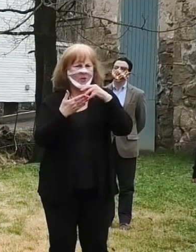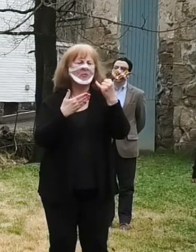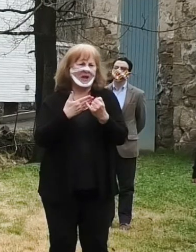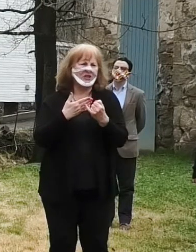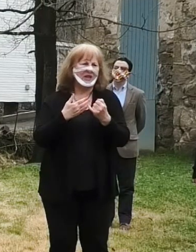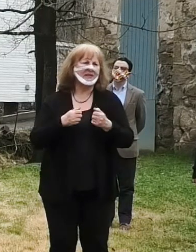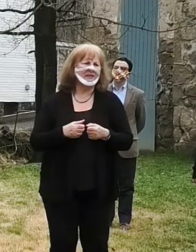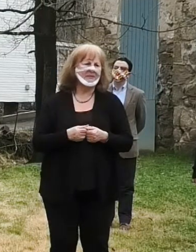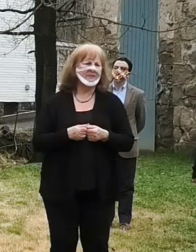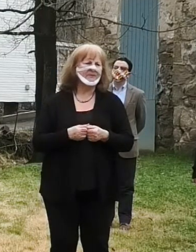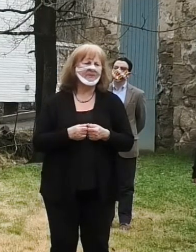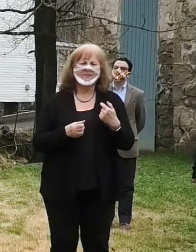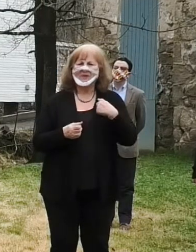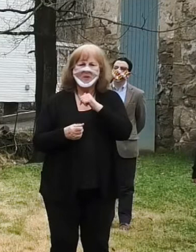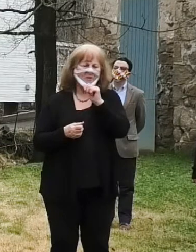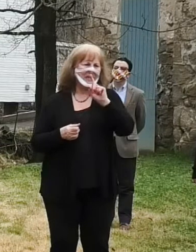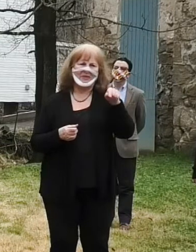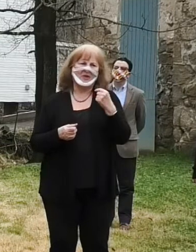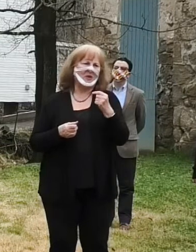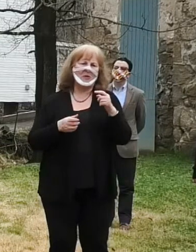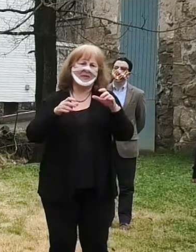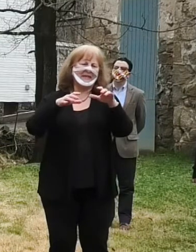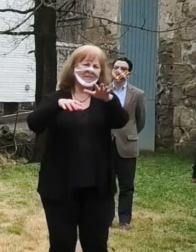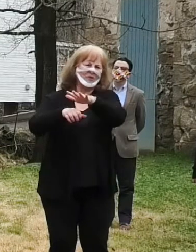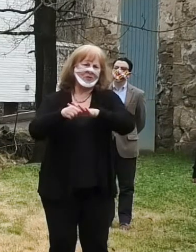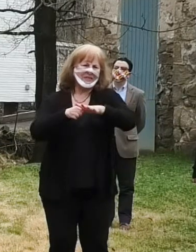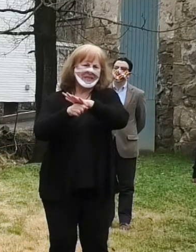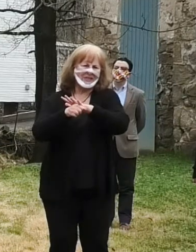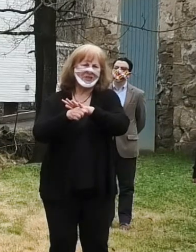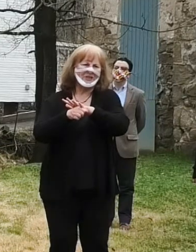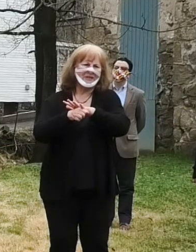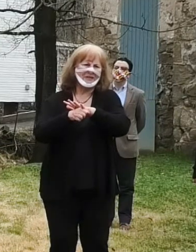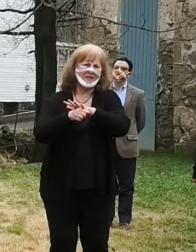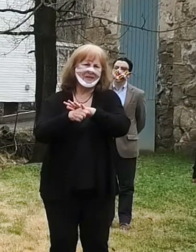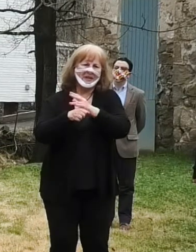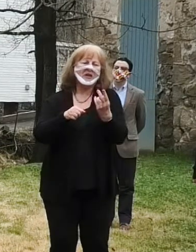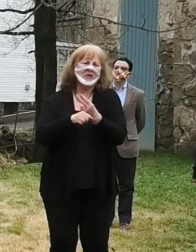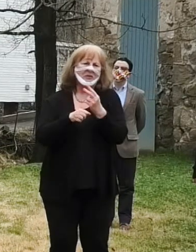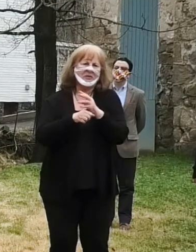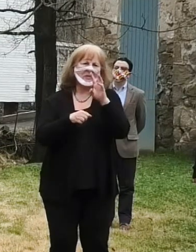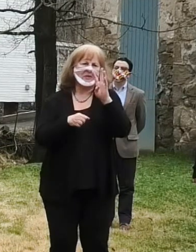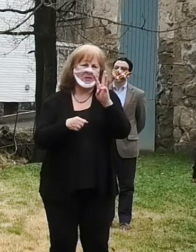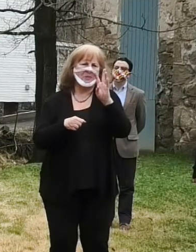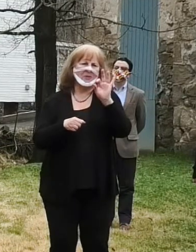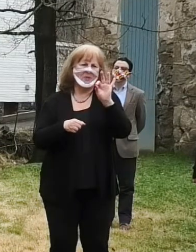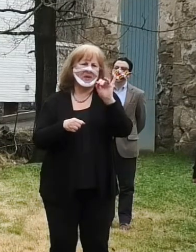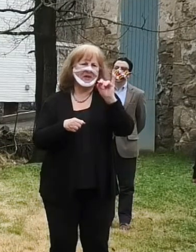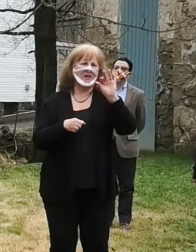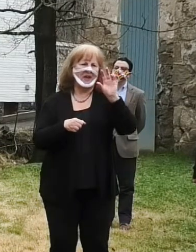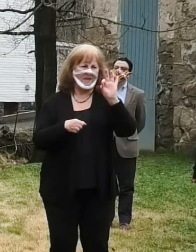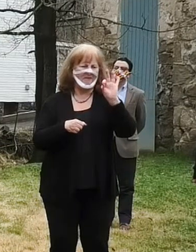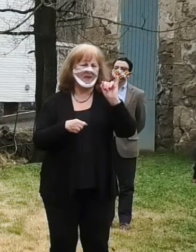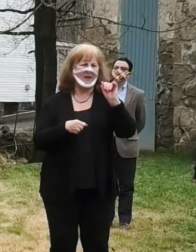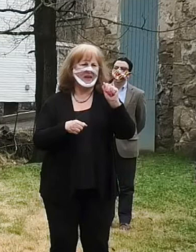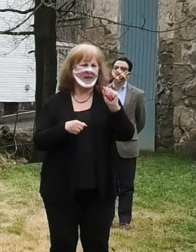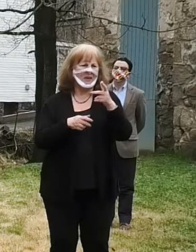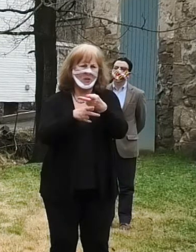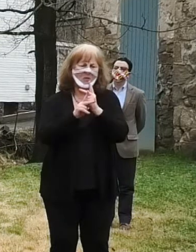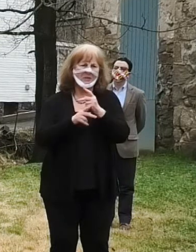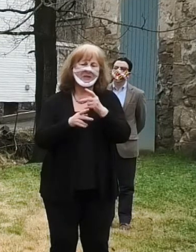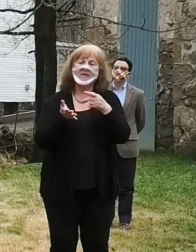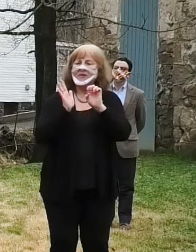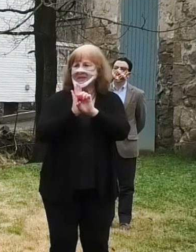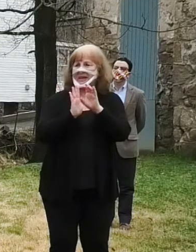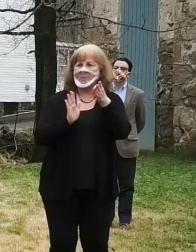projects. We're not the only jurisdiction that is using WIFIA loans. For example, Baltimore City